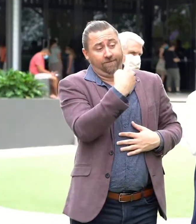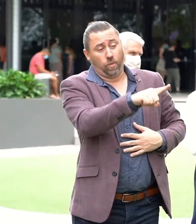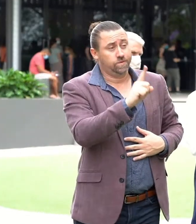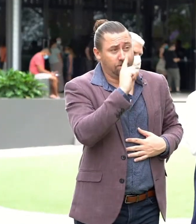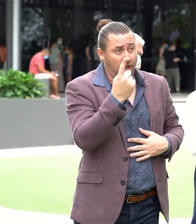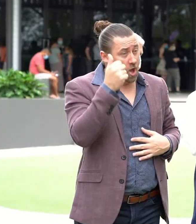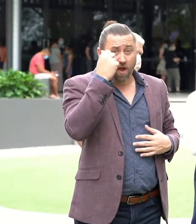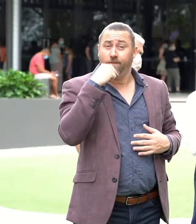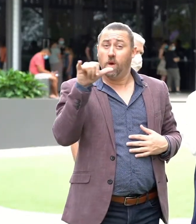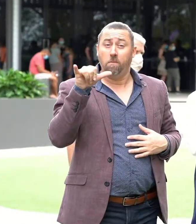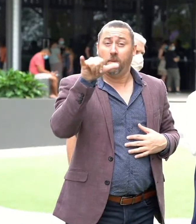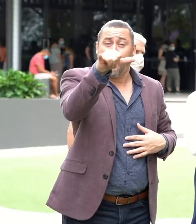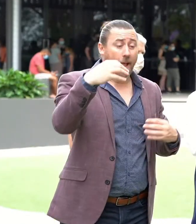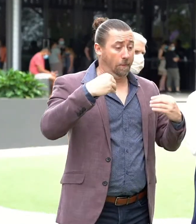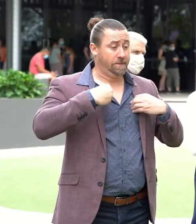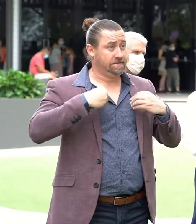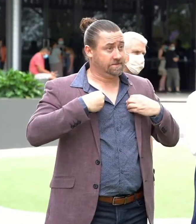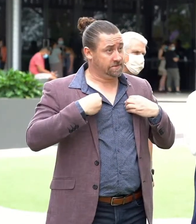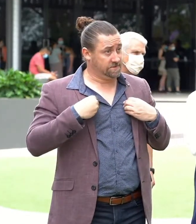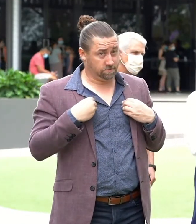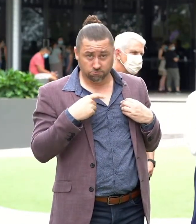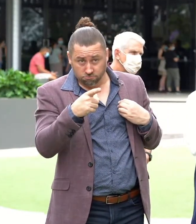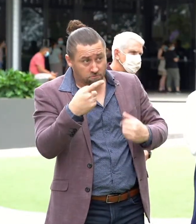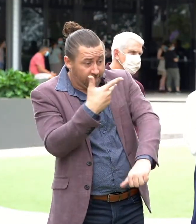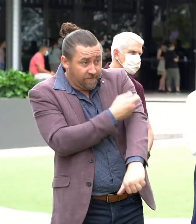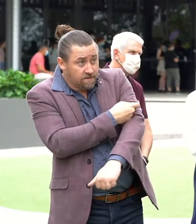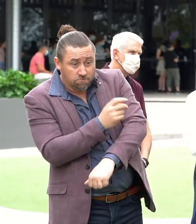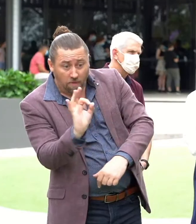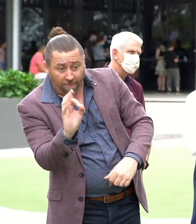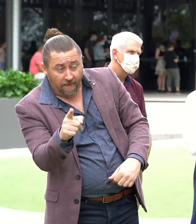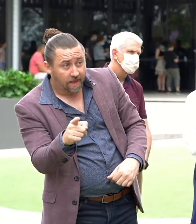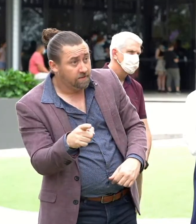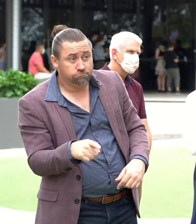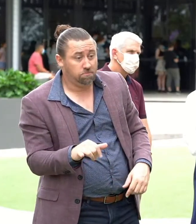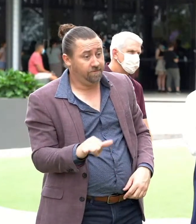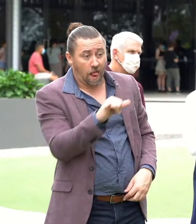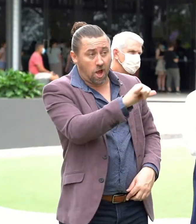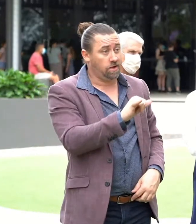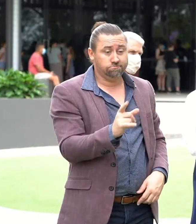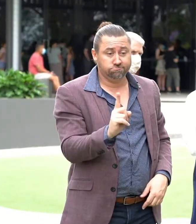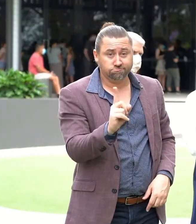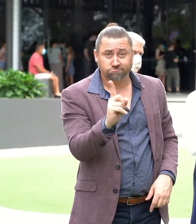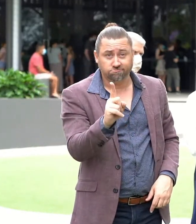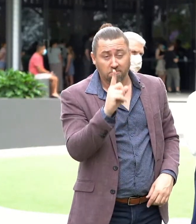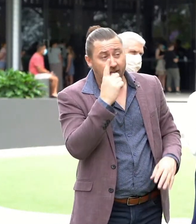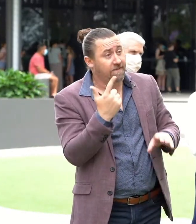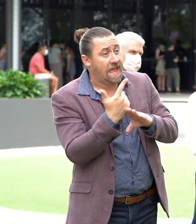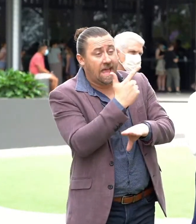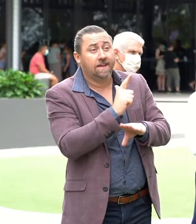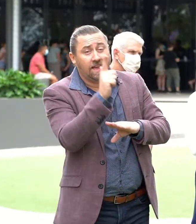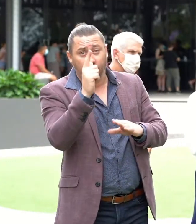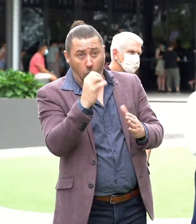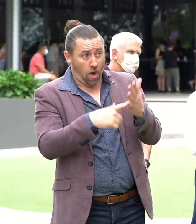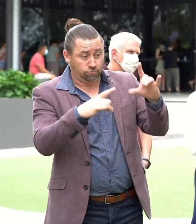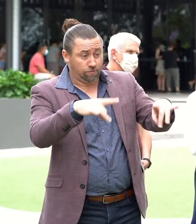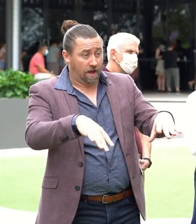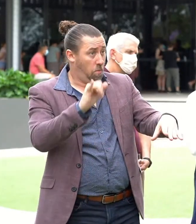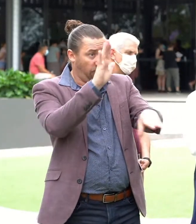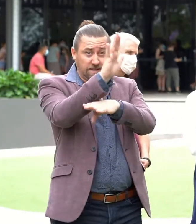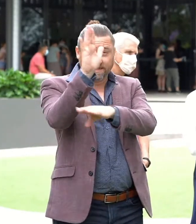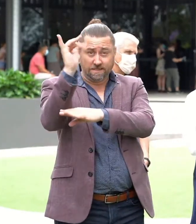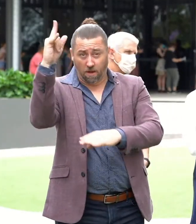some airlines are definitely going to be saying, if you're not vaccinated, you're not going to be flying too far or too wide, not only in Australia, not